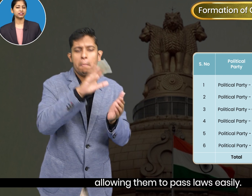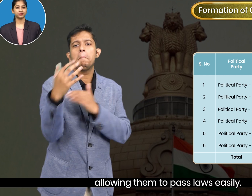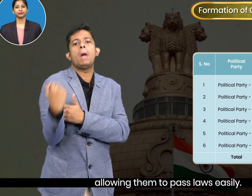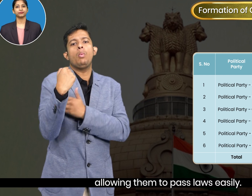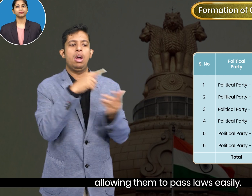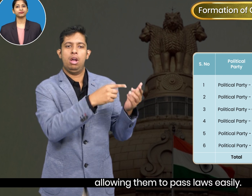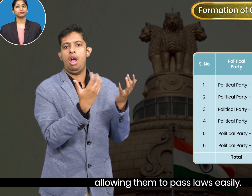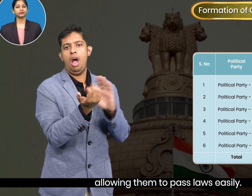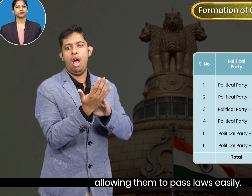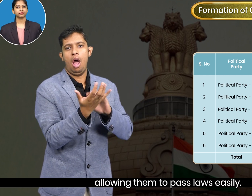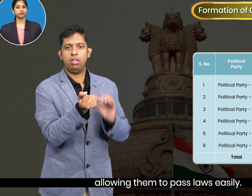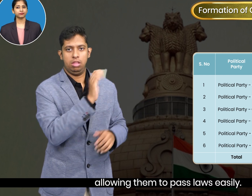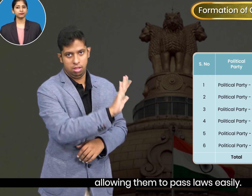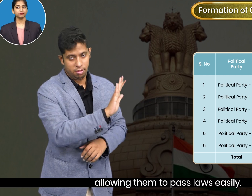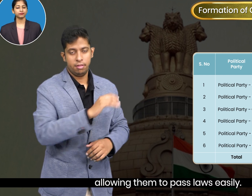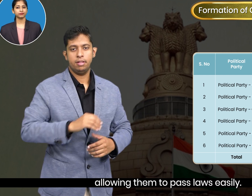easily.